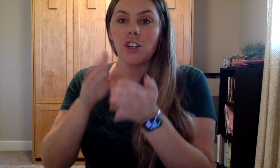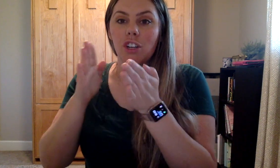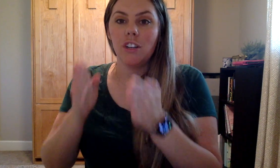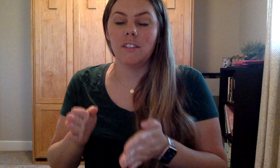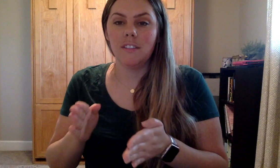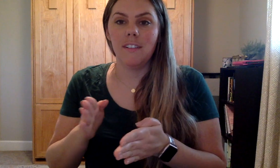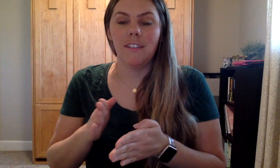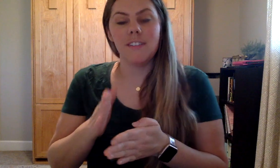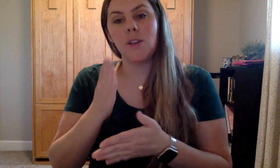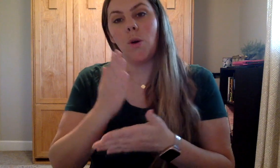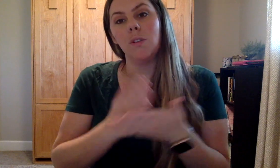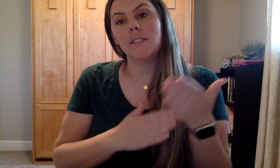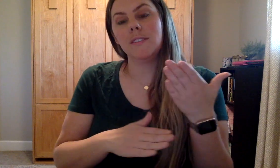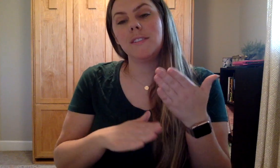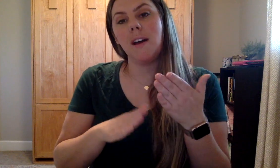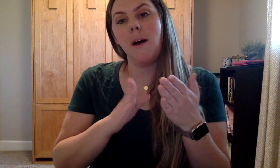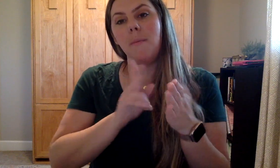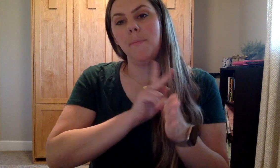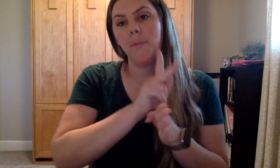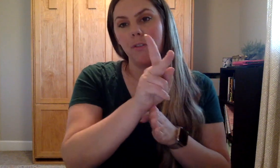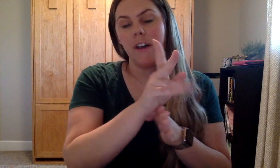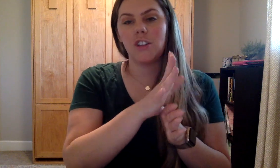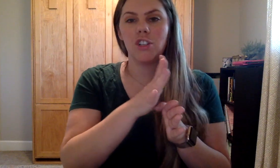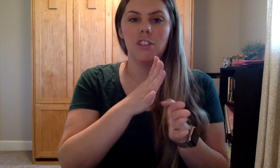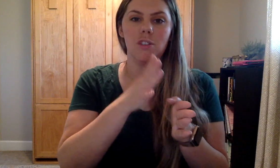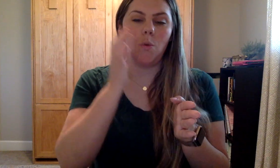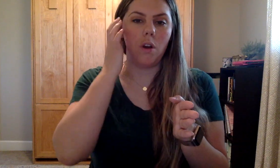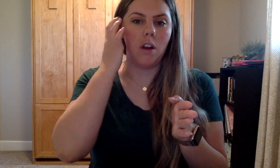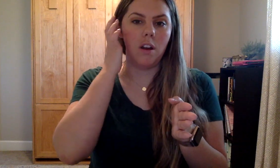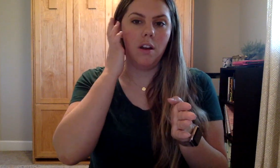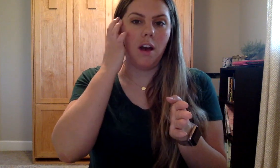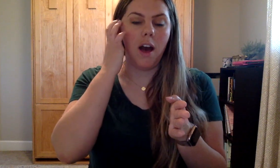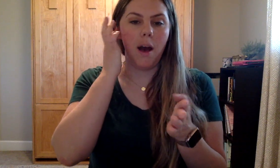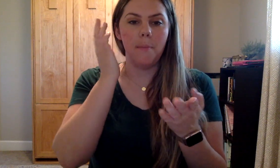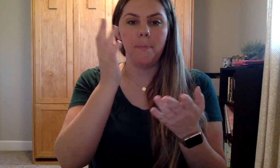doctor. So some professions or